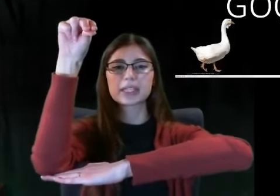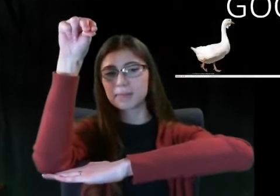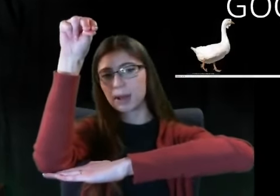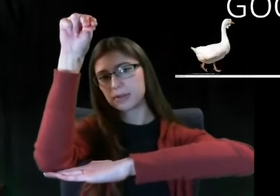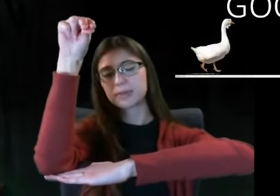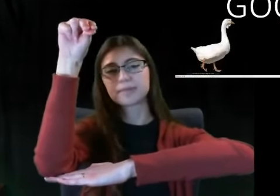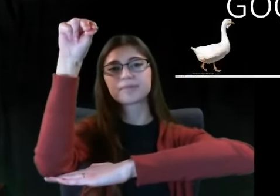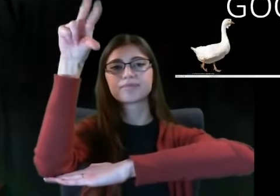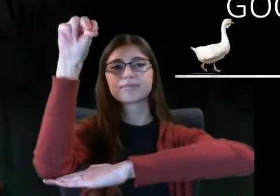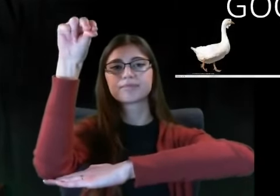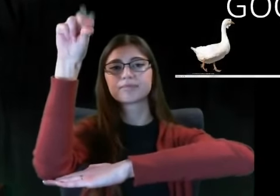mouth.